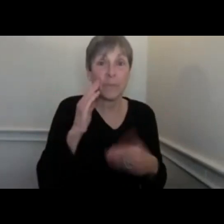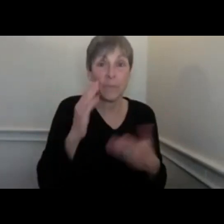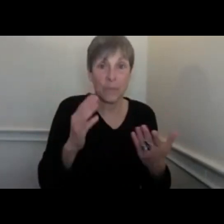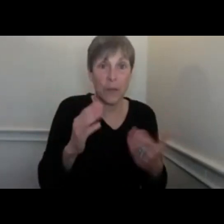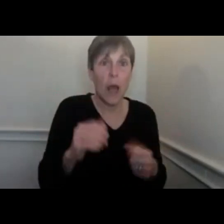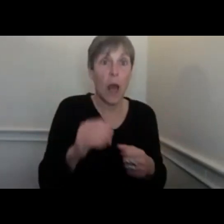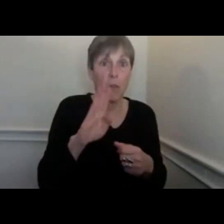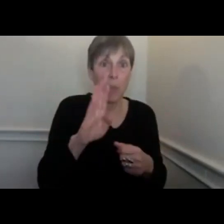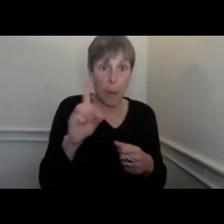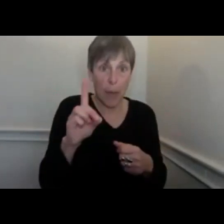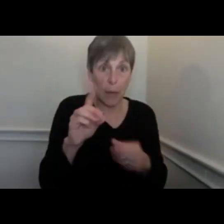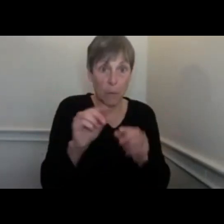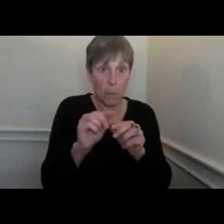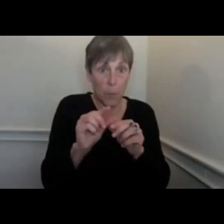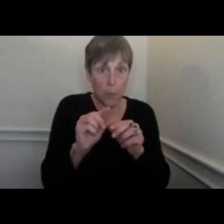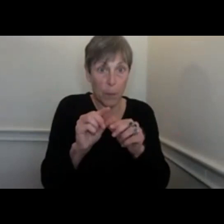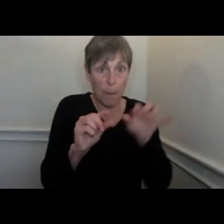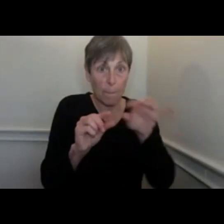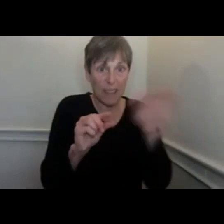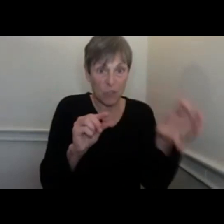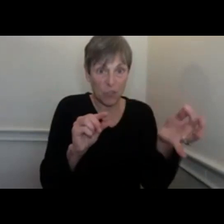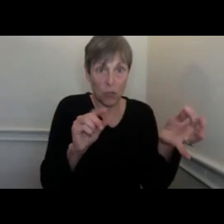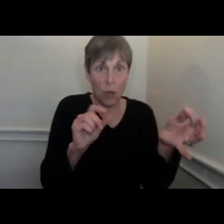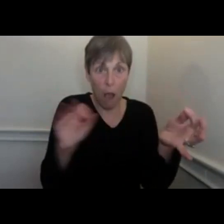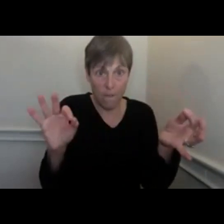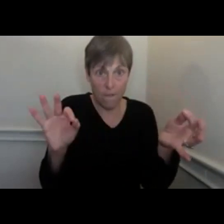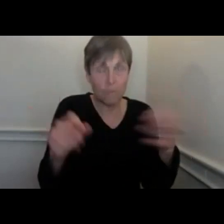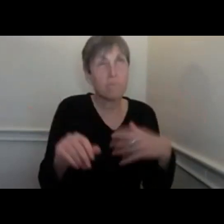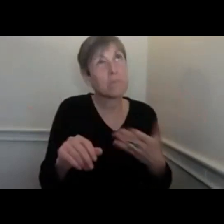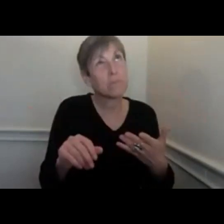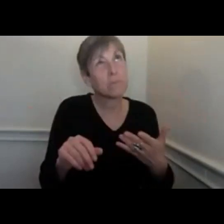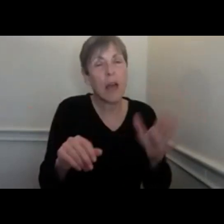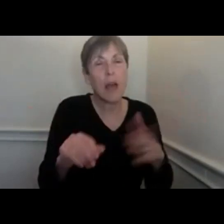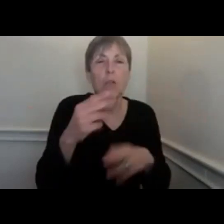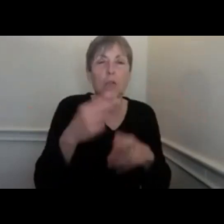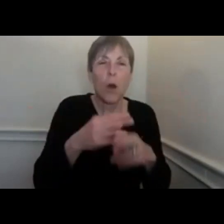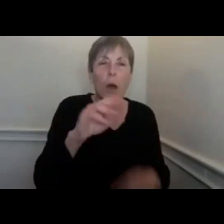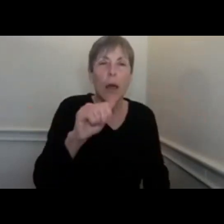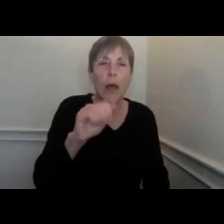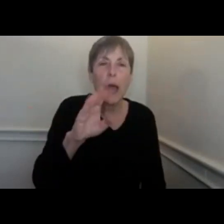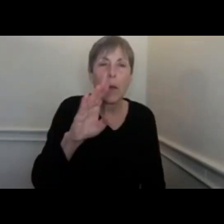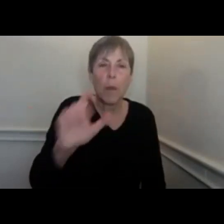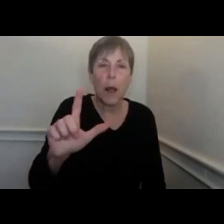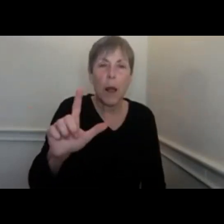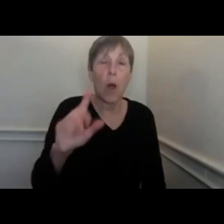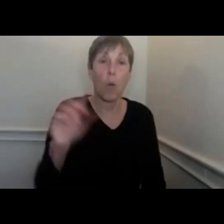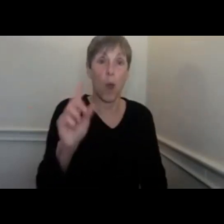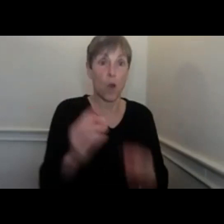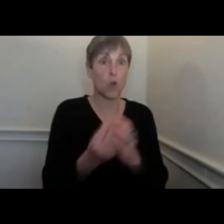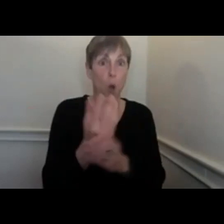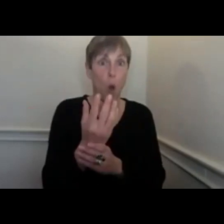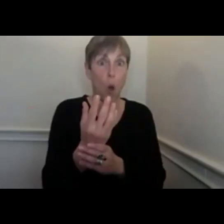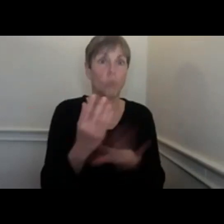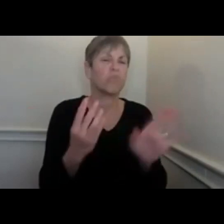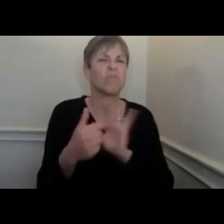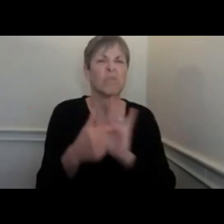bud. And that looks like, I mean, imagine, so the apical bud is the growth point. So let's take this